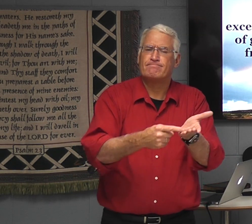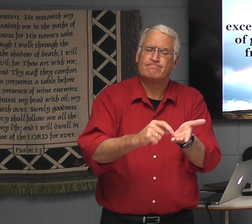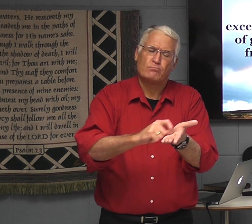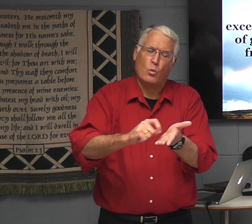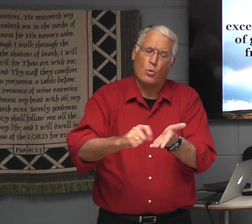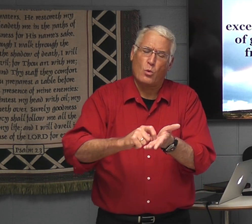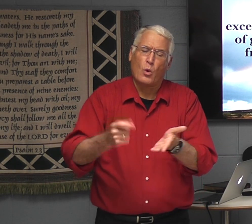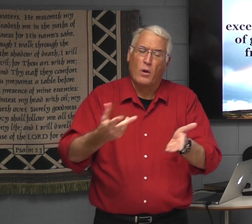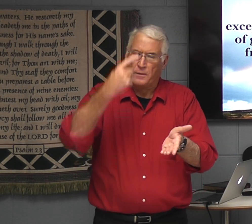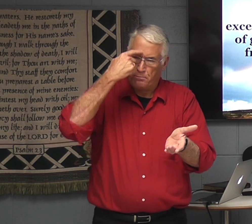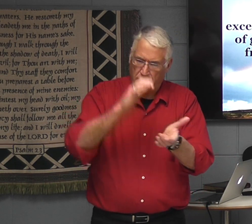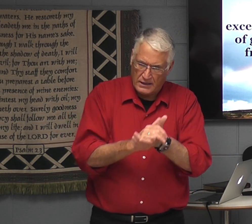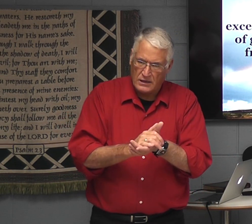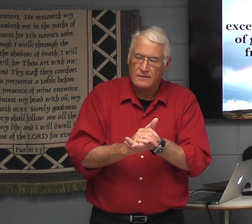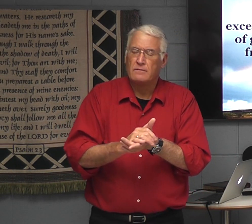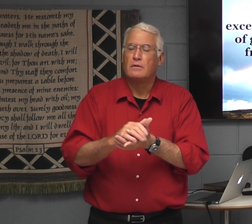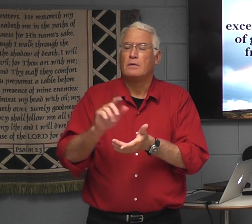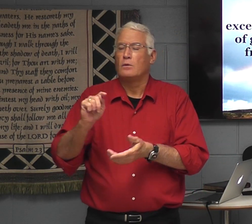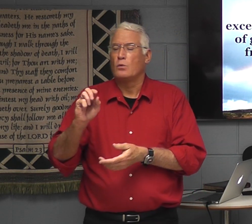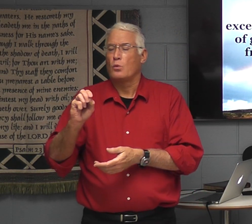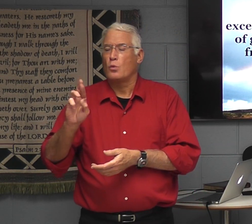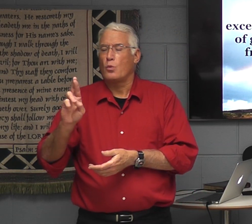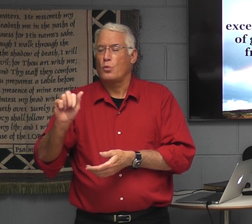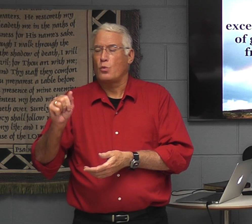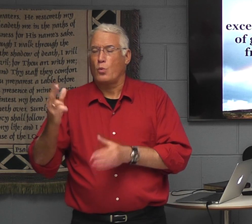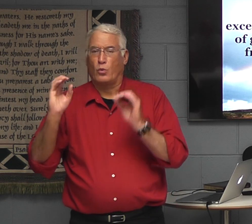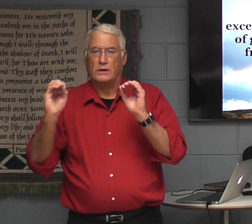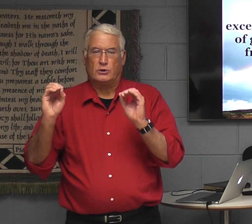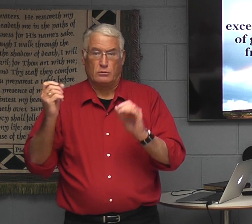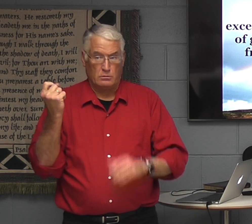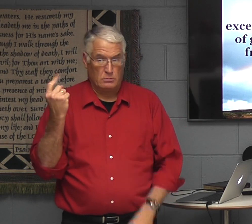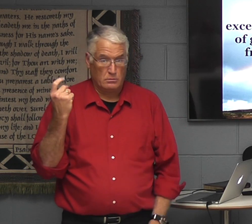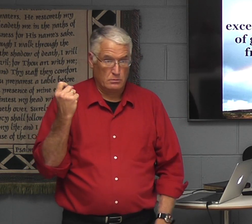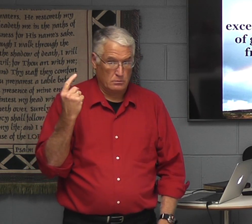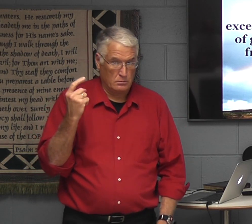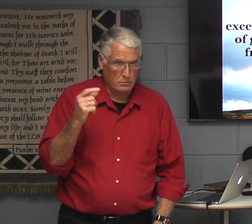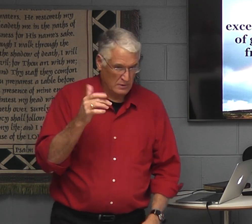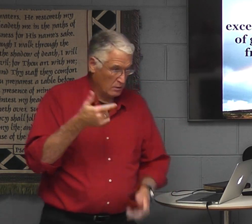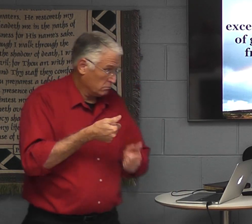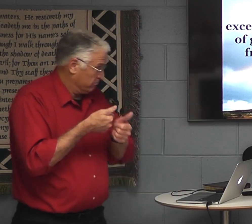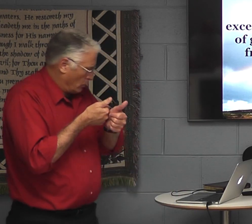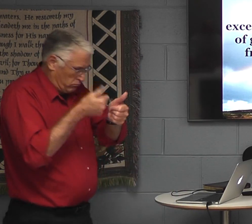Talmud was what they had discussed and written of their beliefs of what the Torah taught.